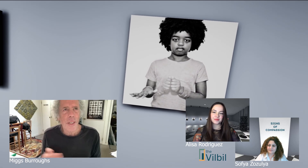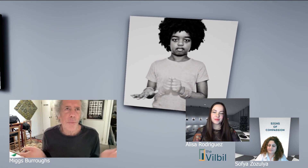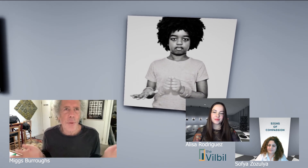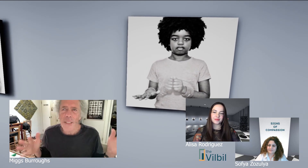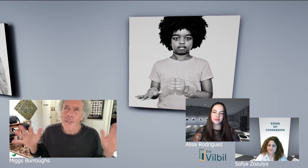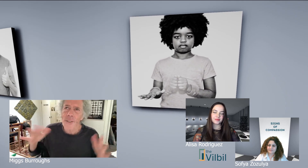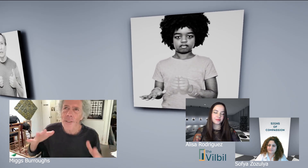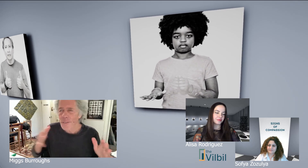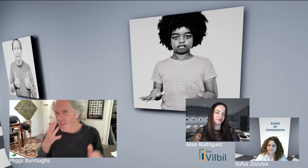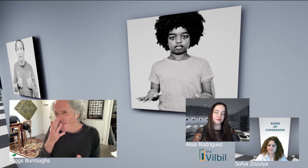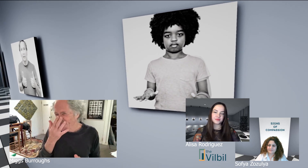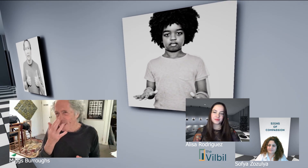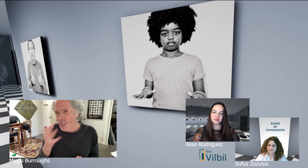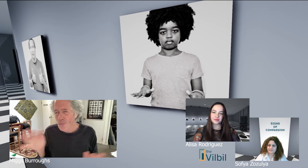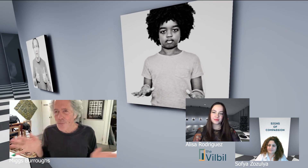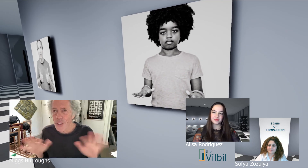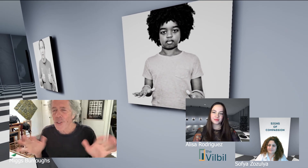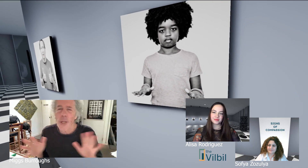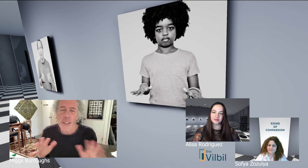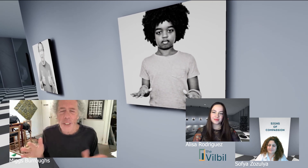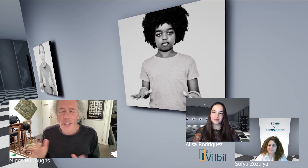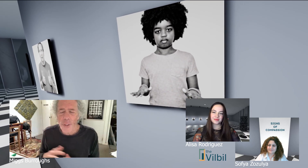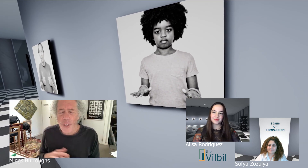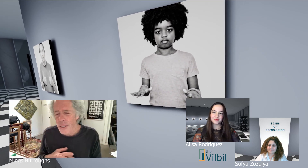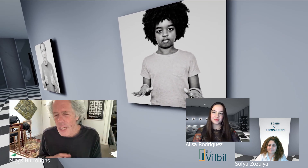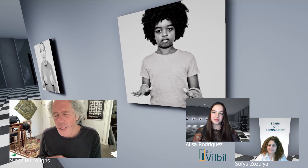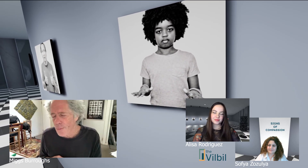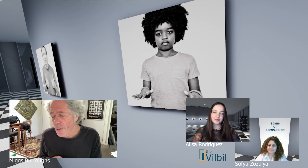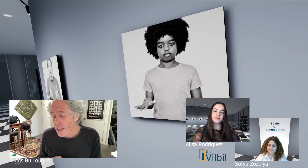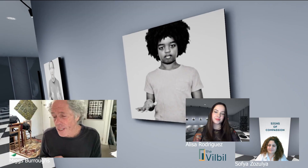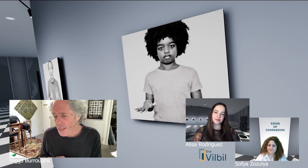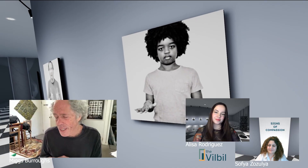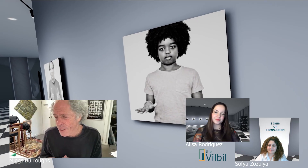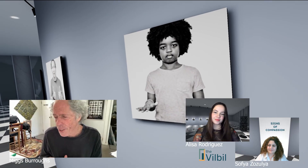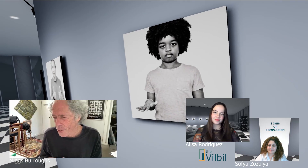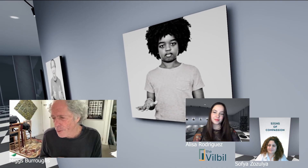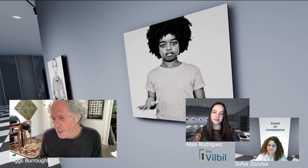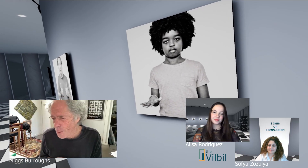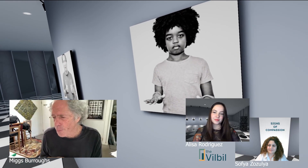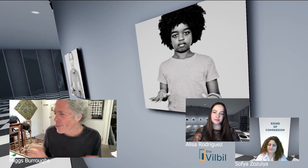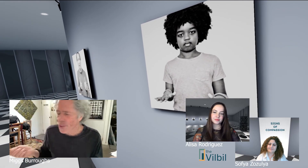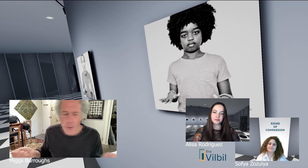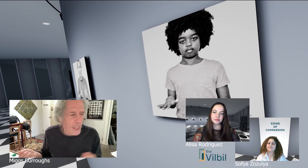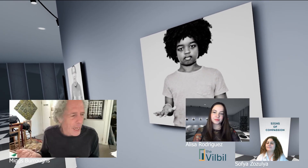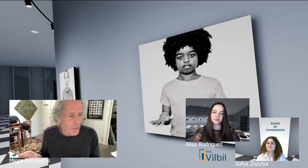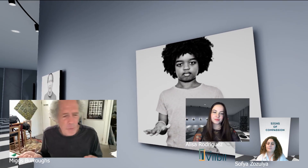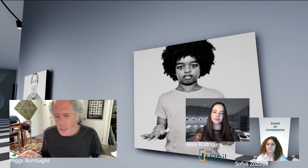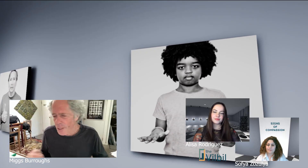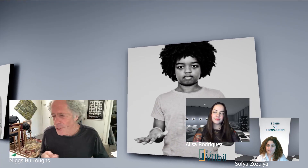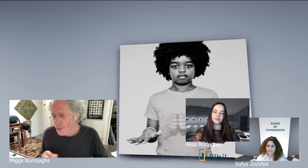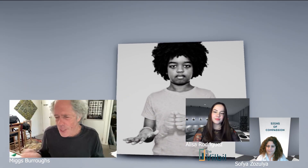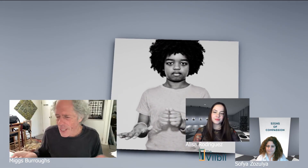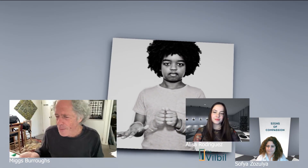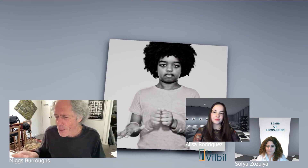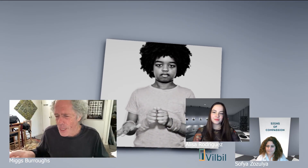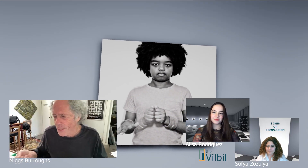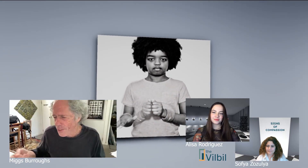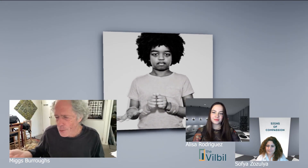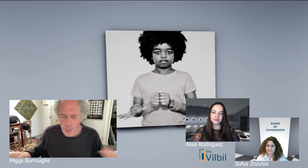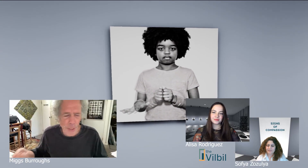of practical constraints that go into any art. I think, it's how many brushes do I have? How many colors do I have? How many tubes of paint